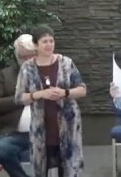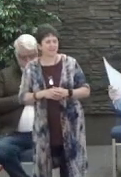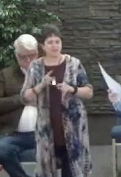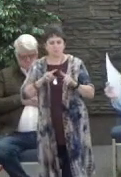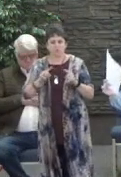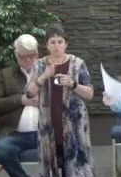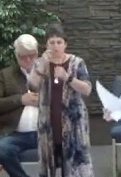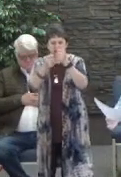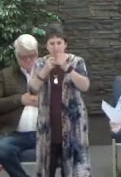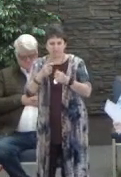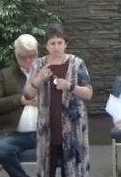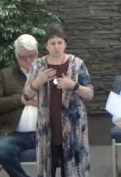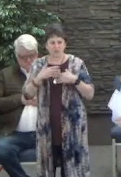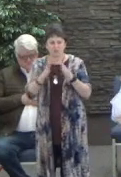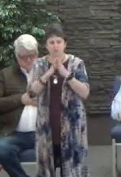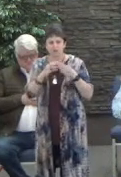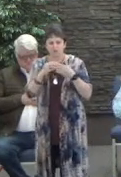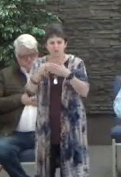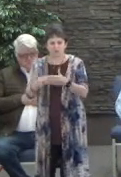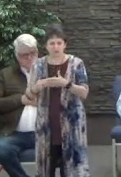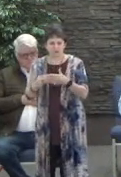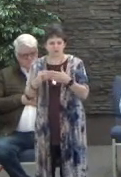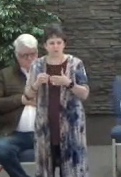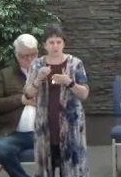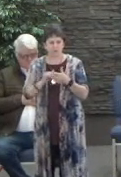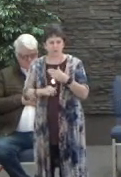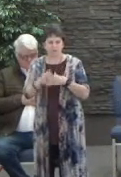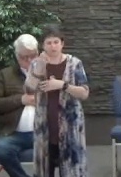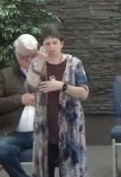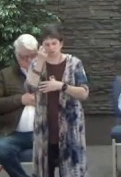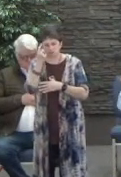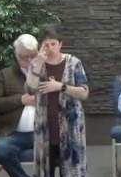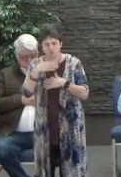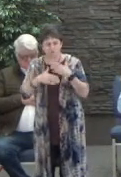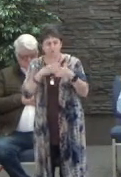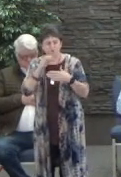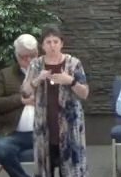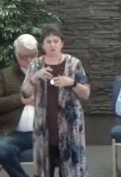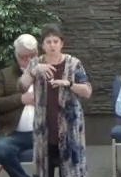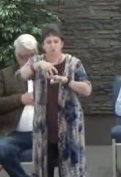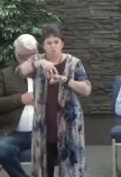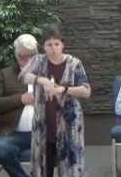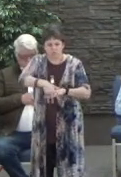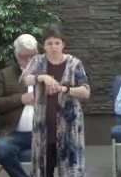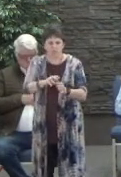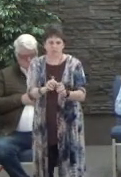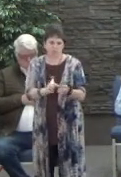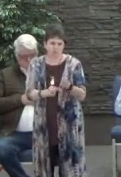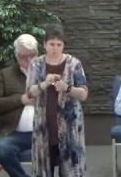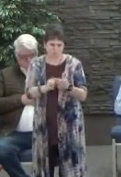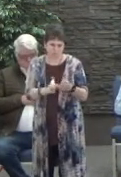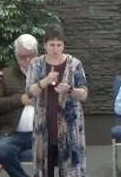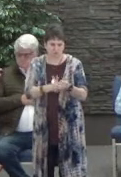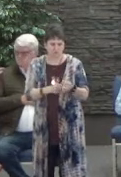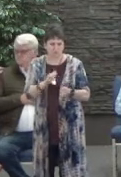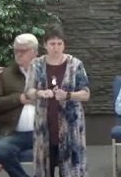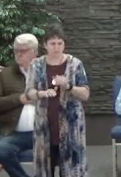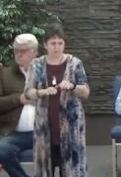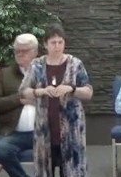But we're editing, and we'll have a prayer guide that will guide this discernment process by rooting it in Scripture at every single